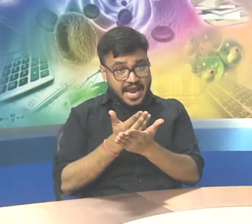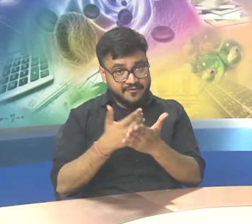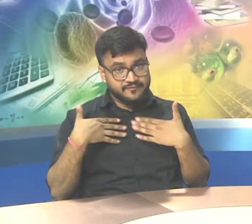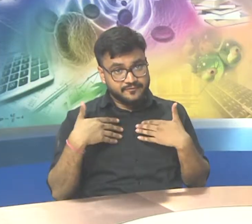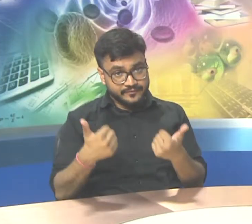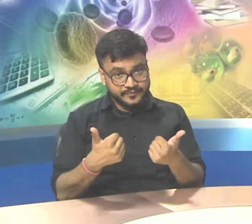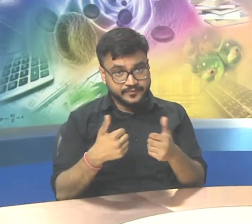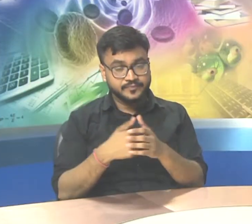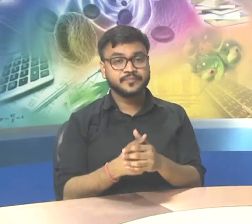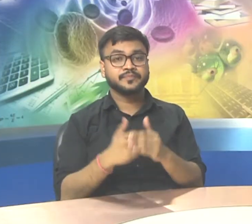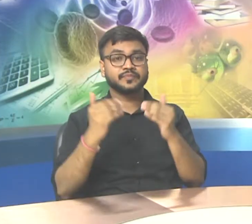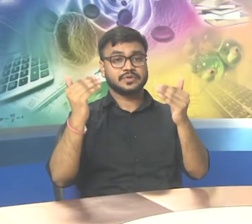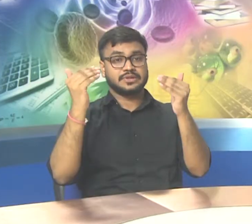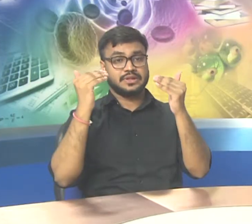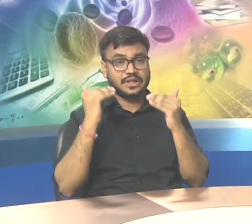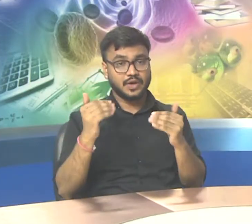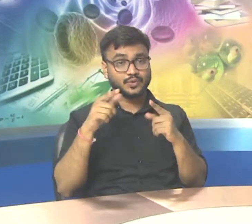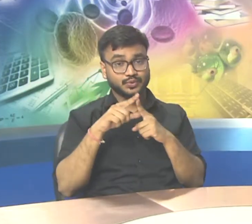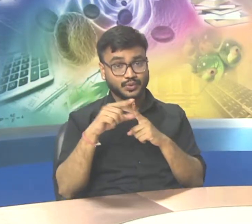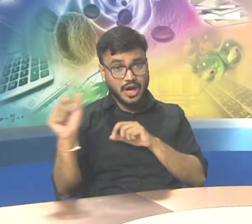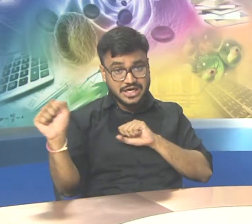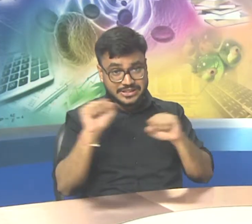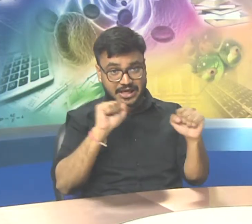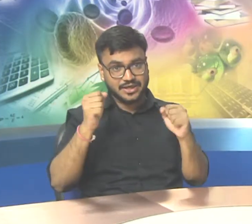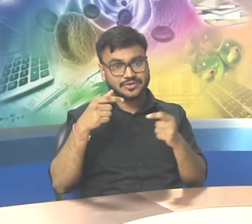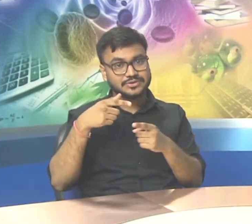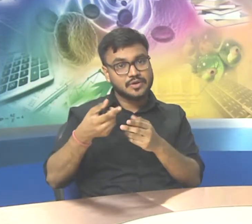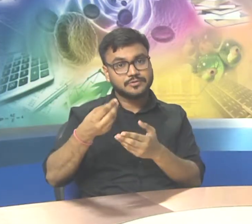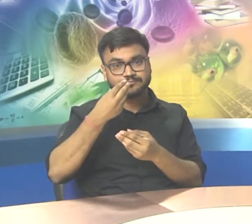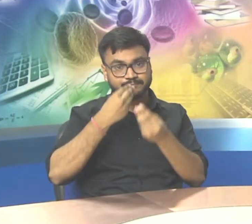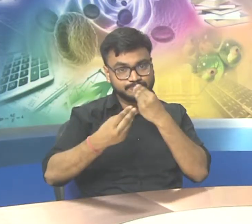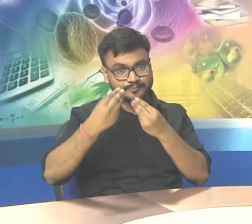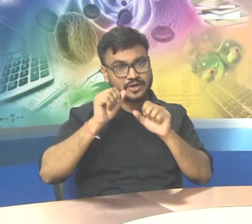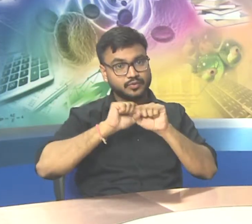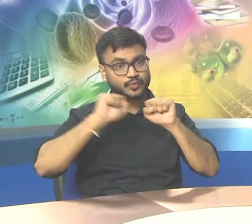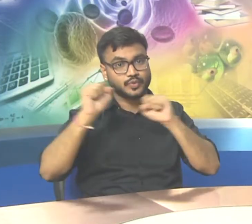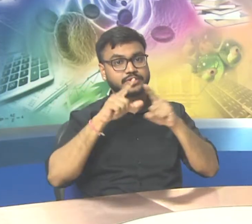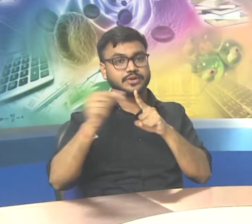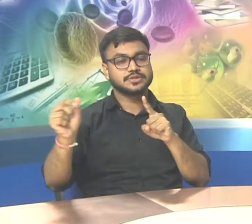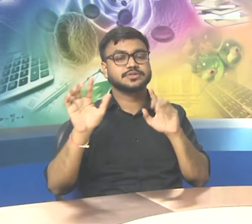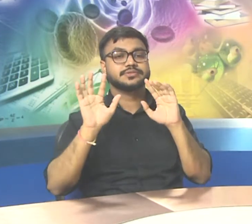stay healthy, and perform daily activities.